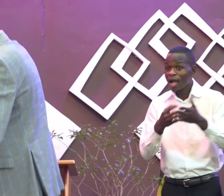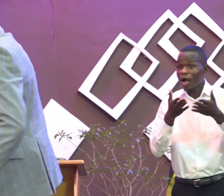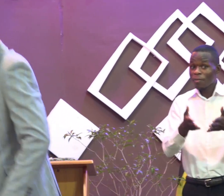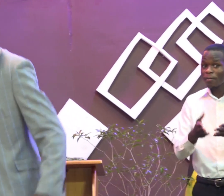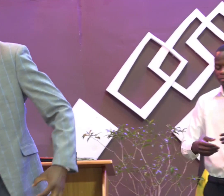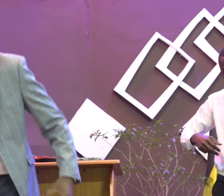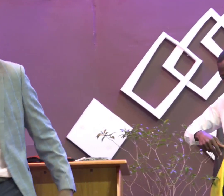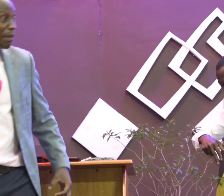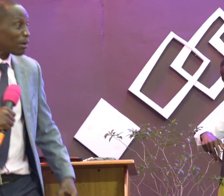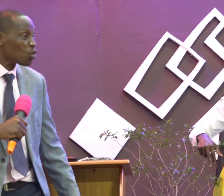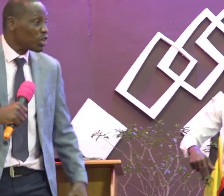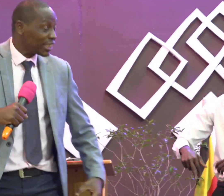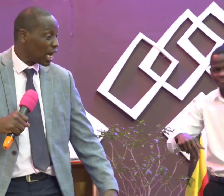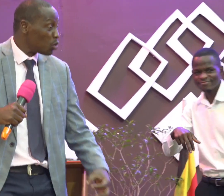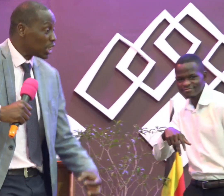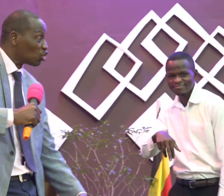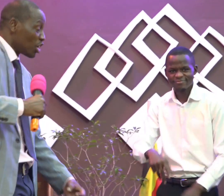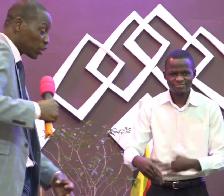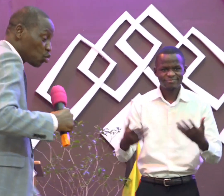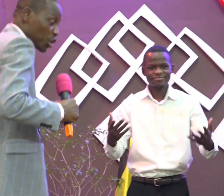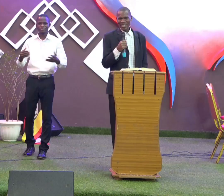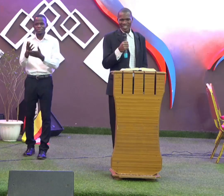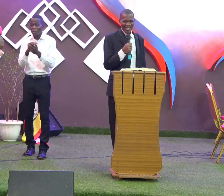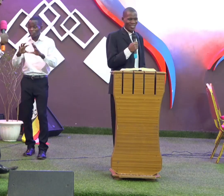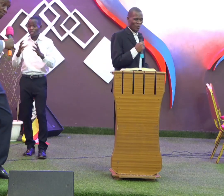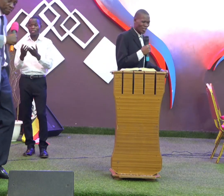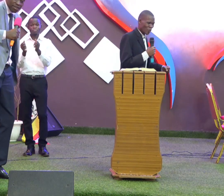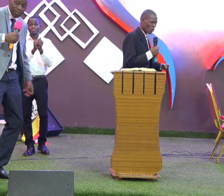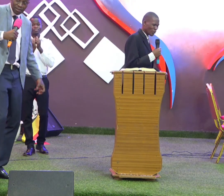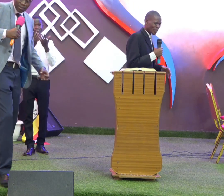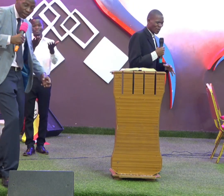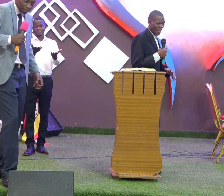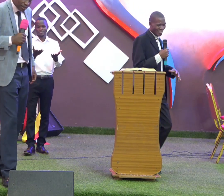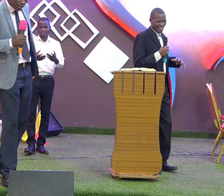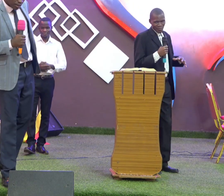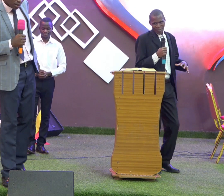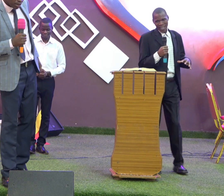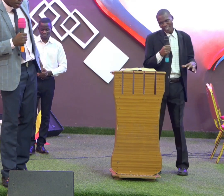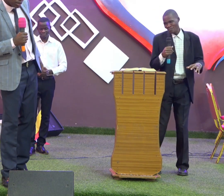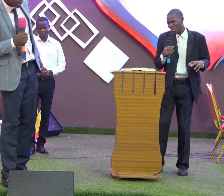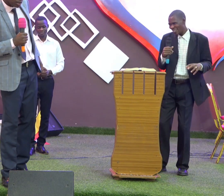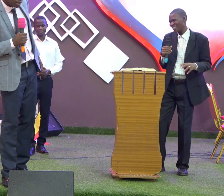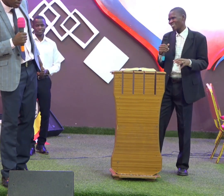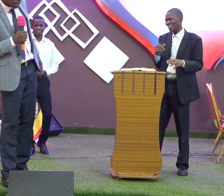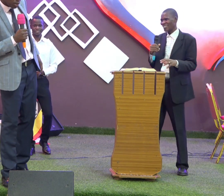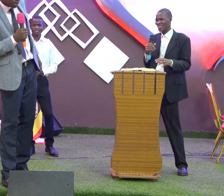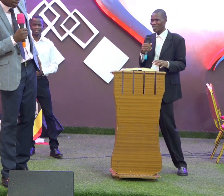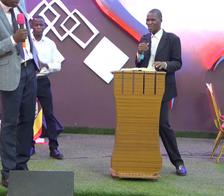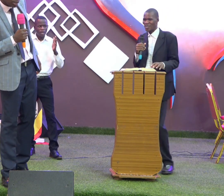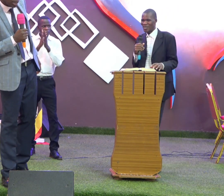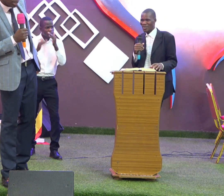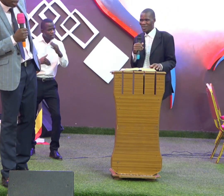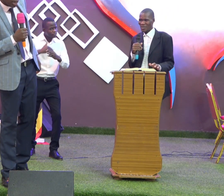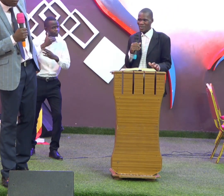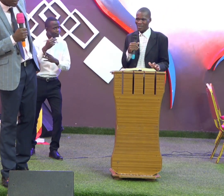a youth amaji aine ntambula jatambula mu lugudu ati ngaulire nsiyo najukute. There is a way they walk if someone has something, has money. Ugenda